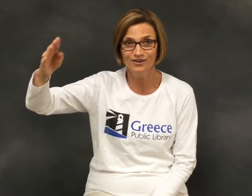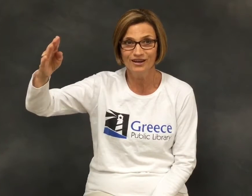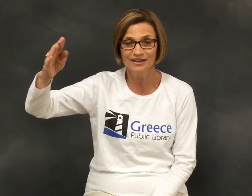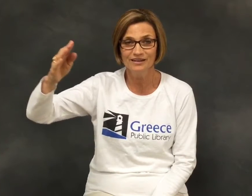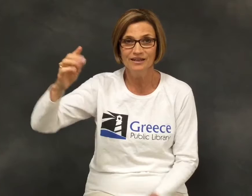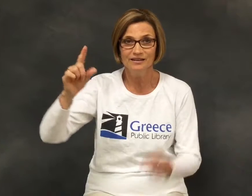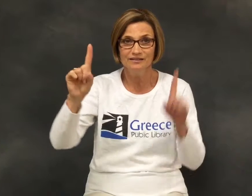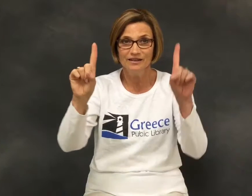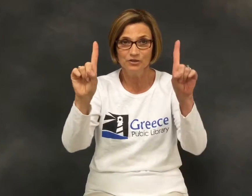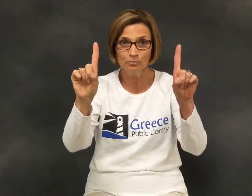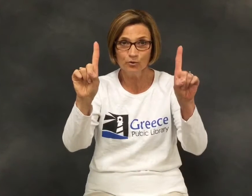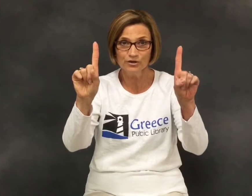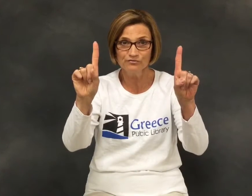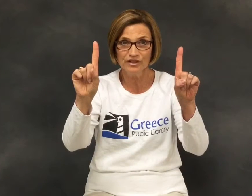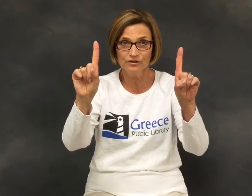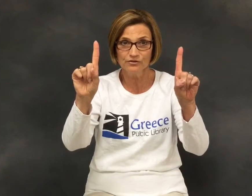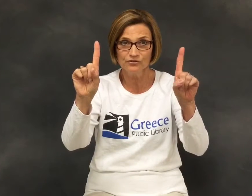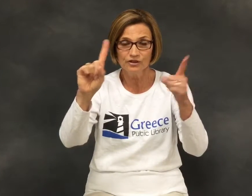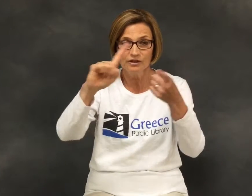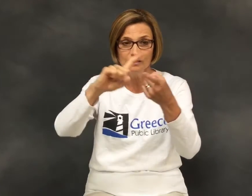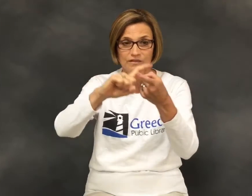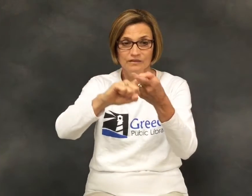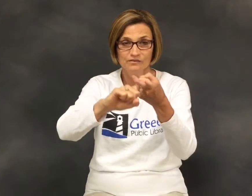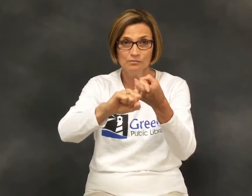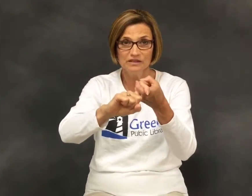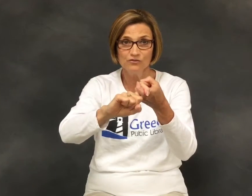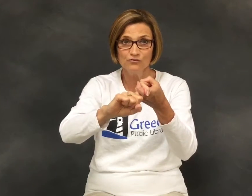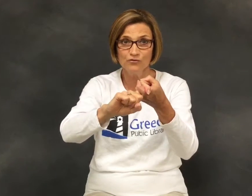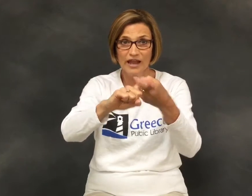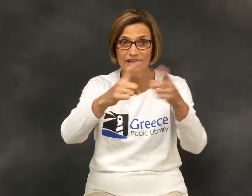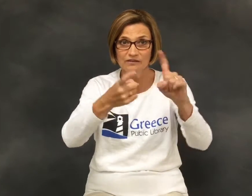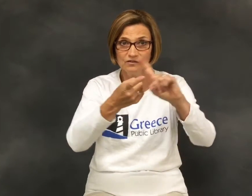Good. And take your pointer fingers. This means friends.